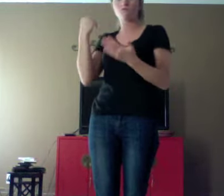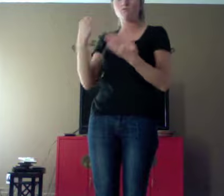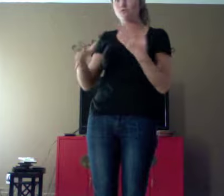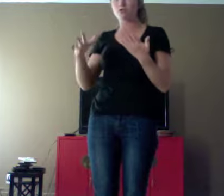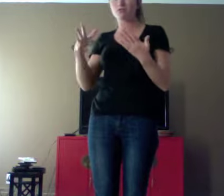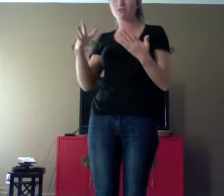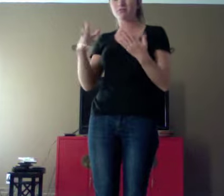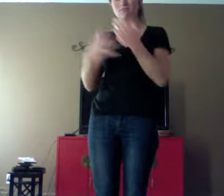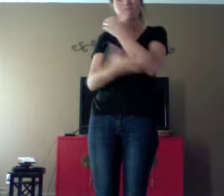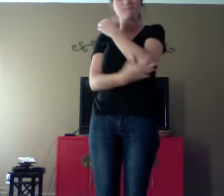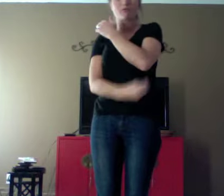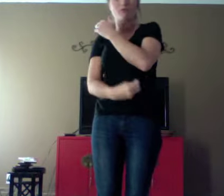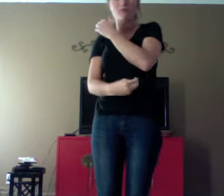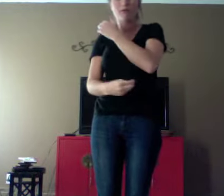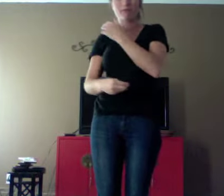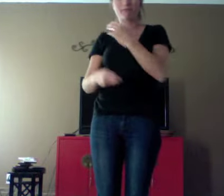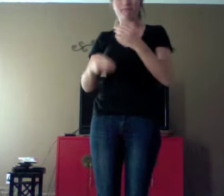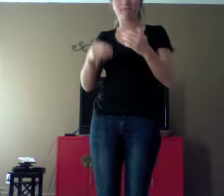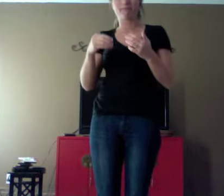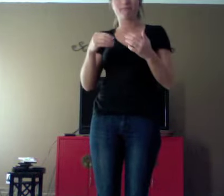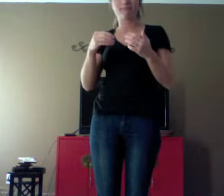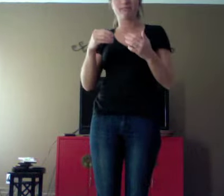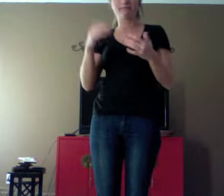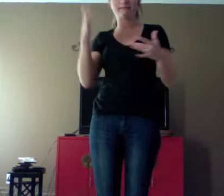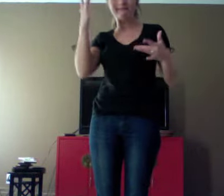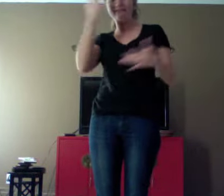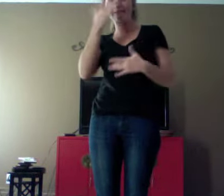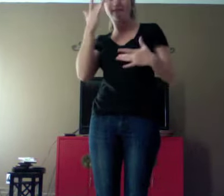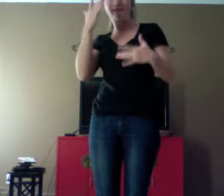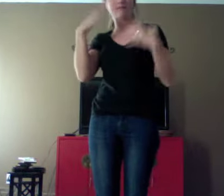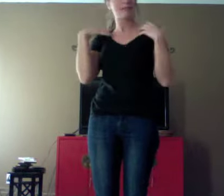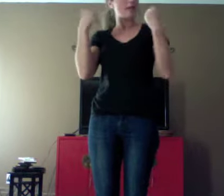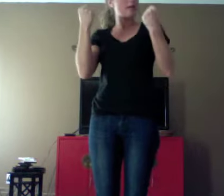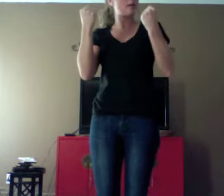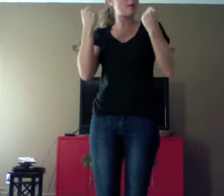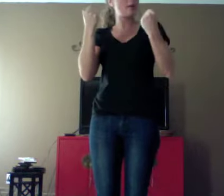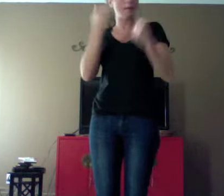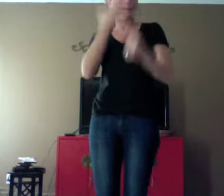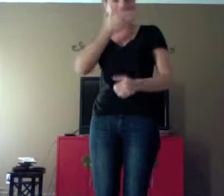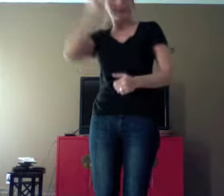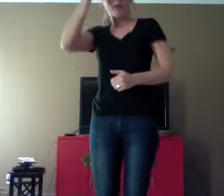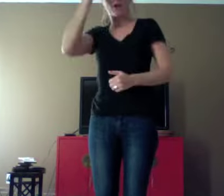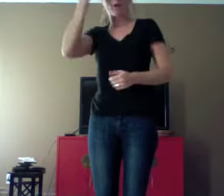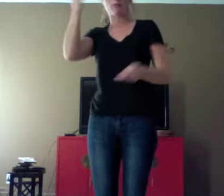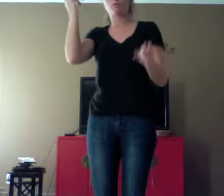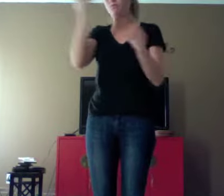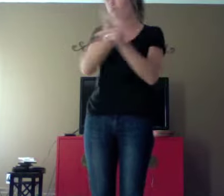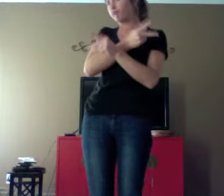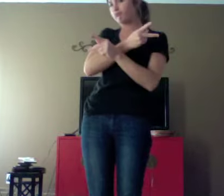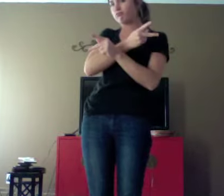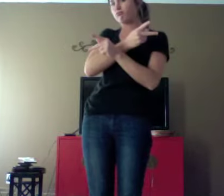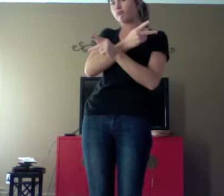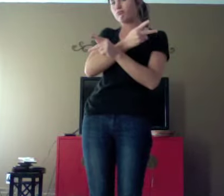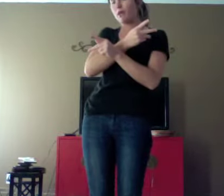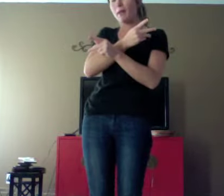for worse. Now why do we say for better, for worse? Why are those words in there? Because